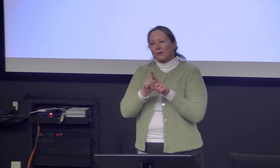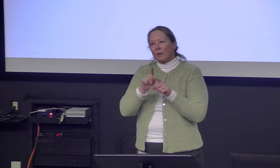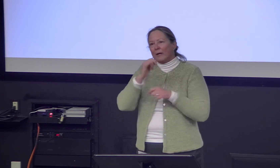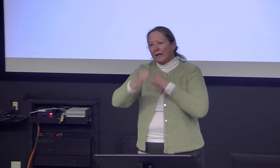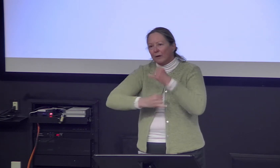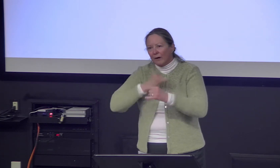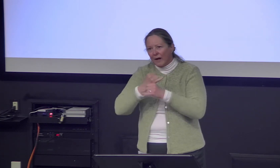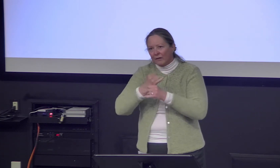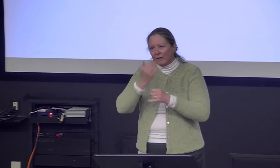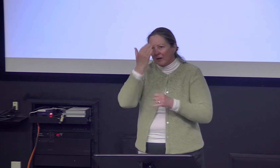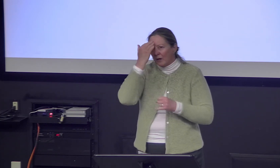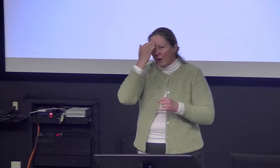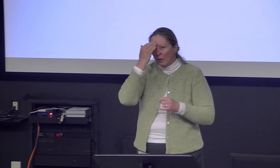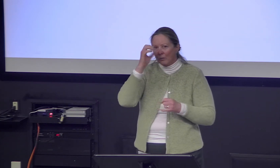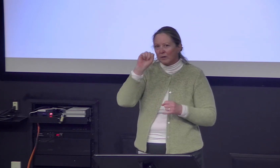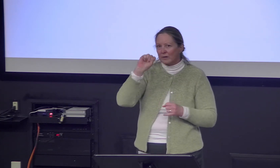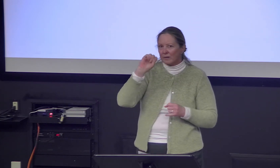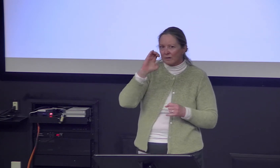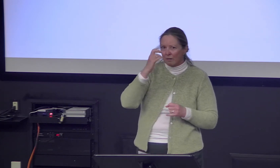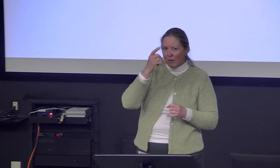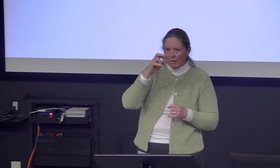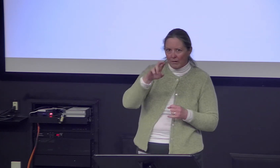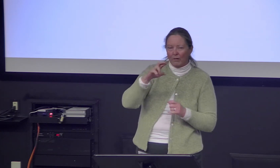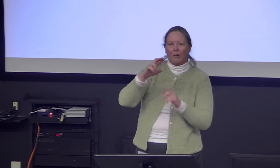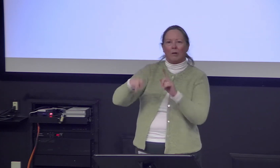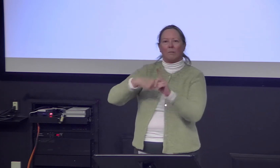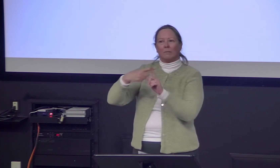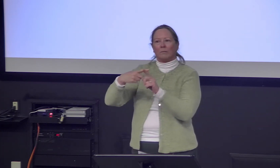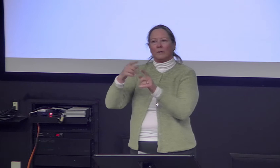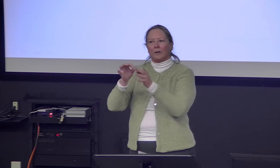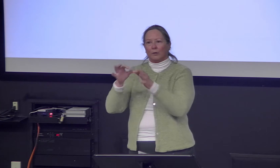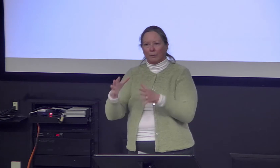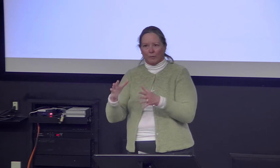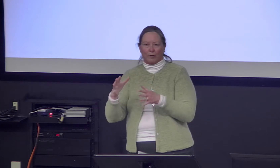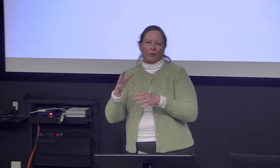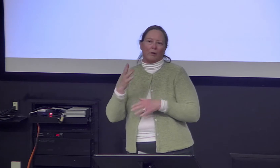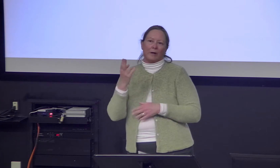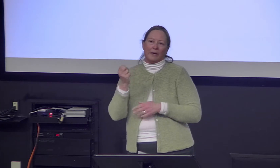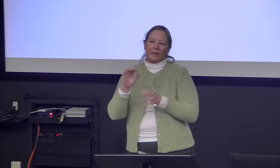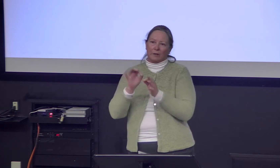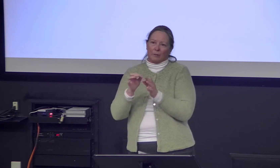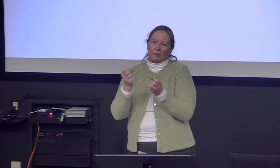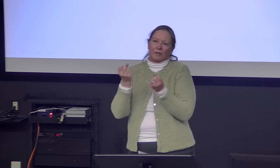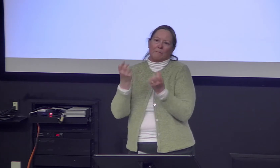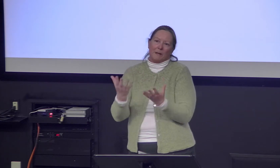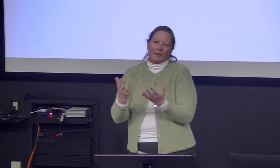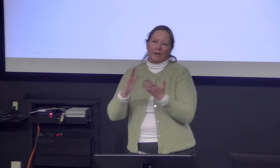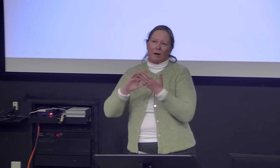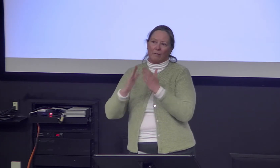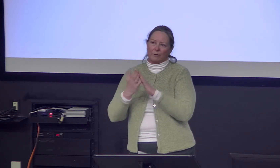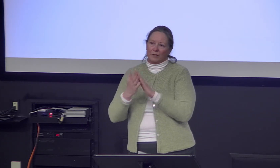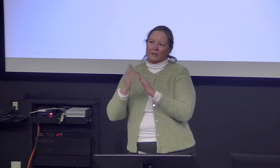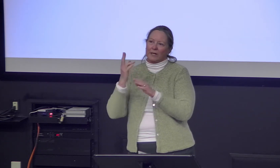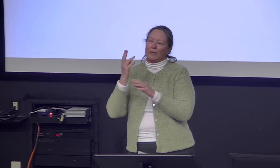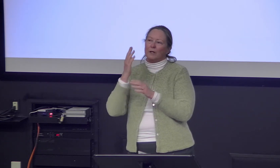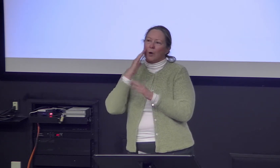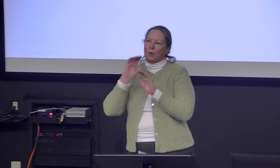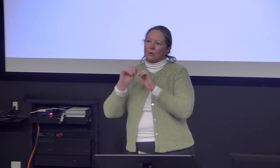well. He's also internationally known scholar and interpreter. He interprets a lot of